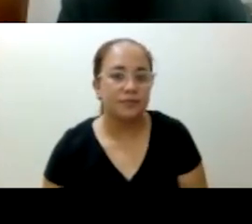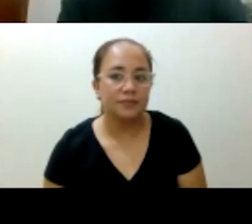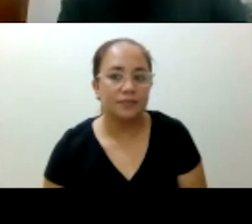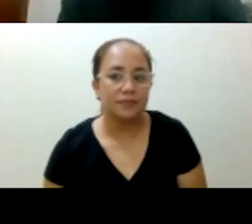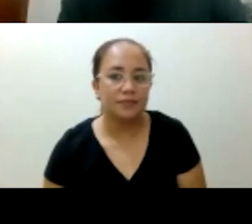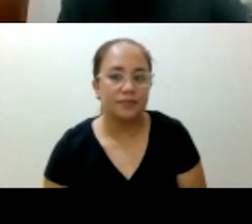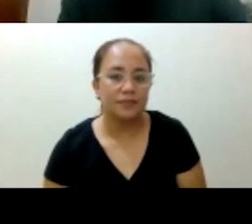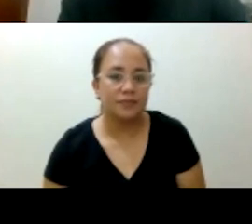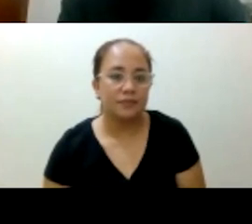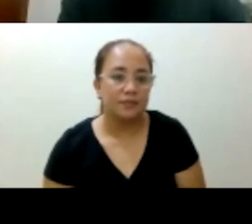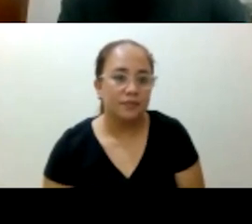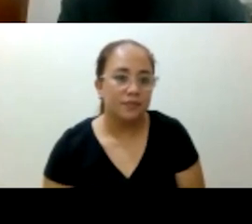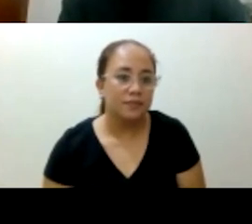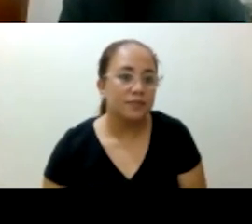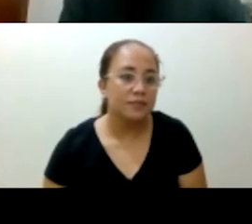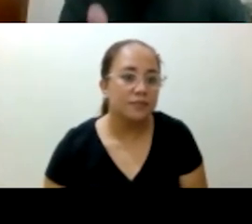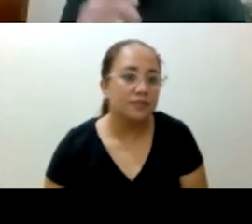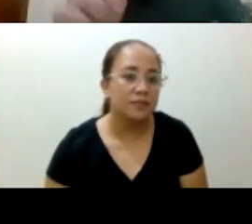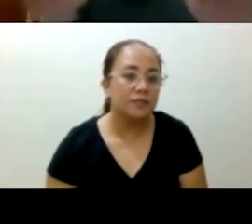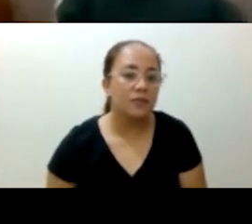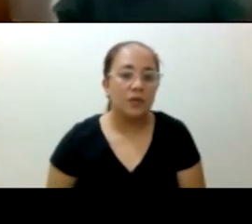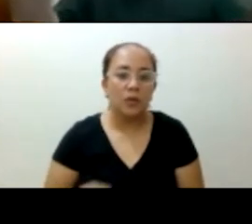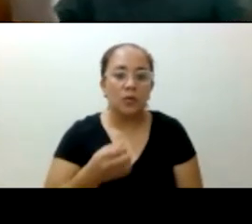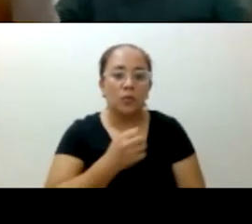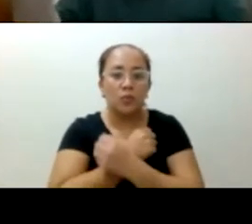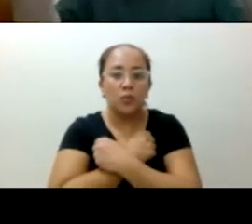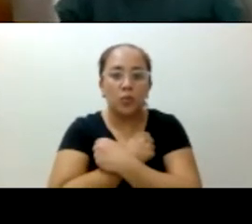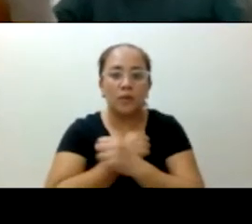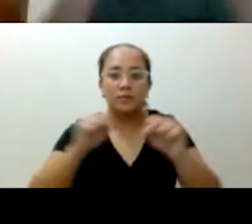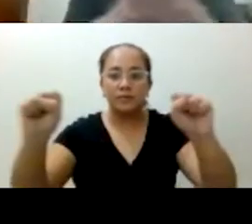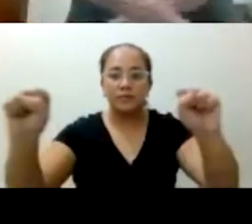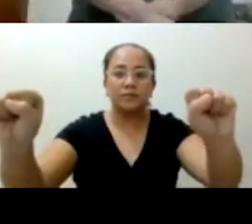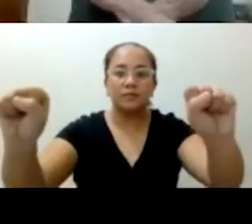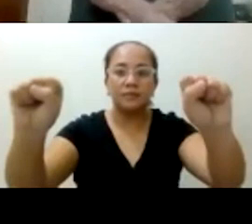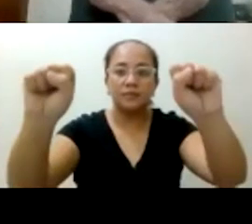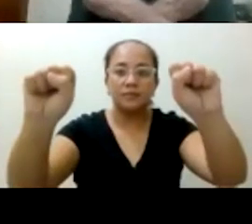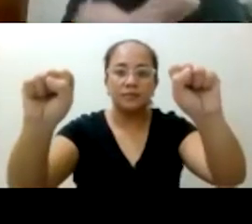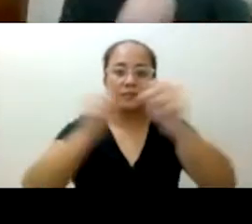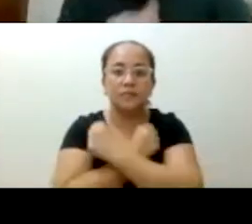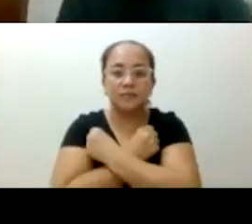And then warmth, warm or warmth, these hand shapes.